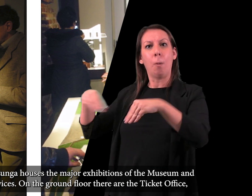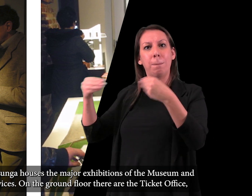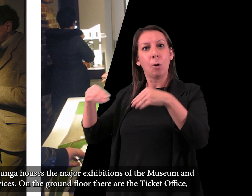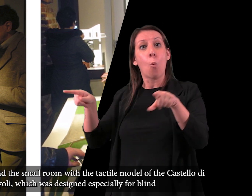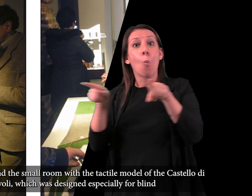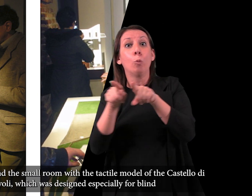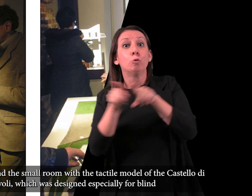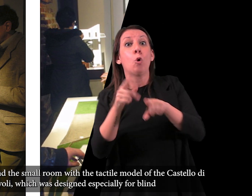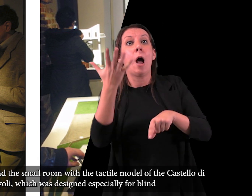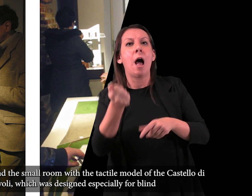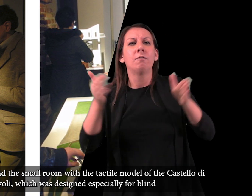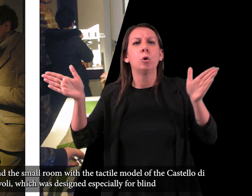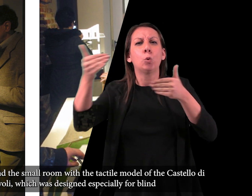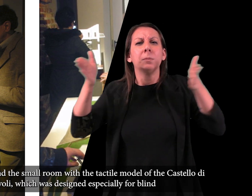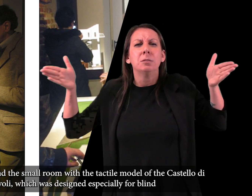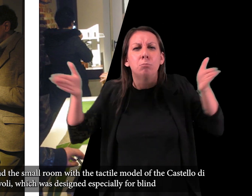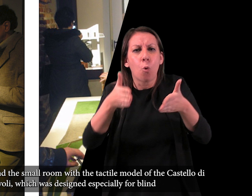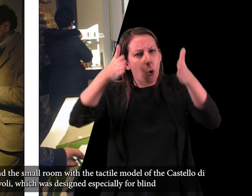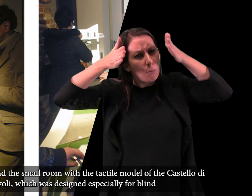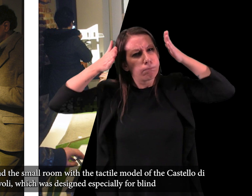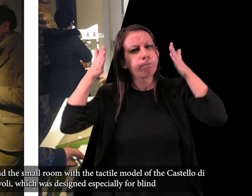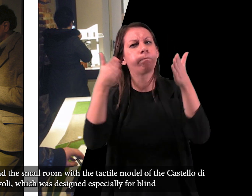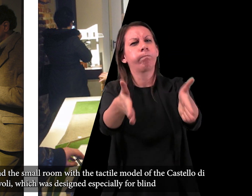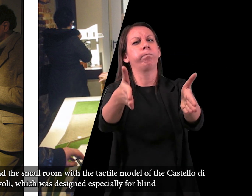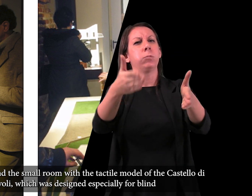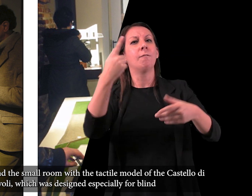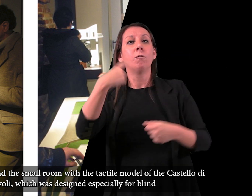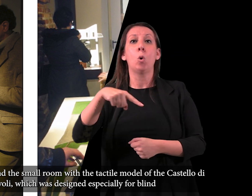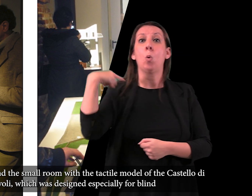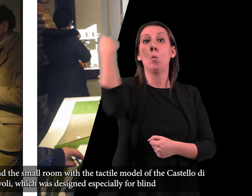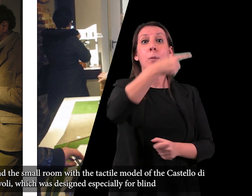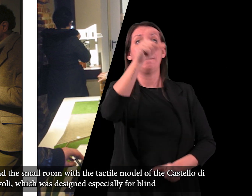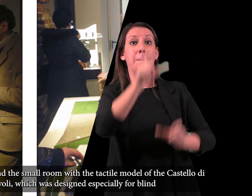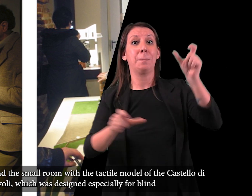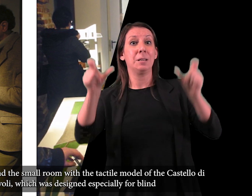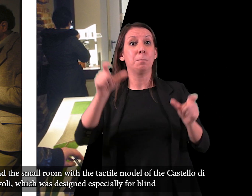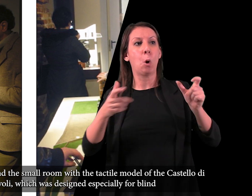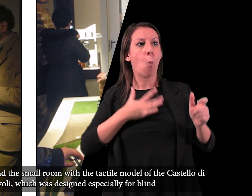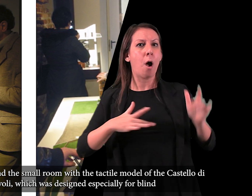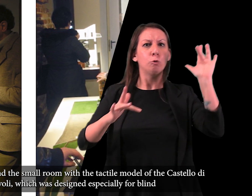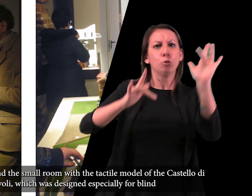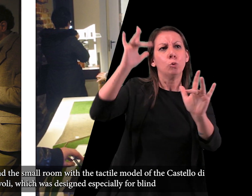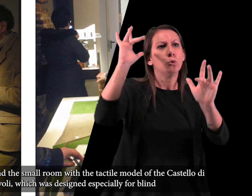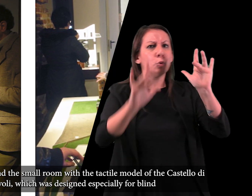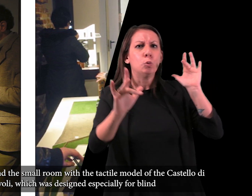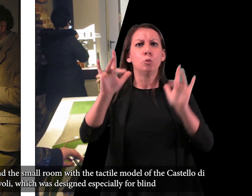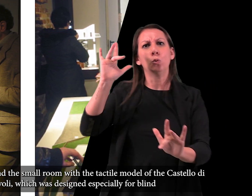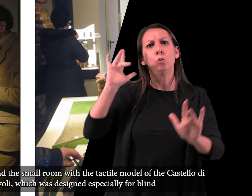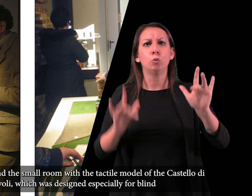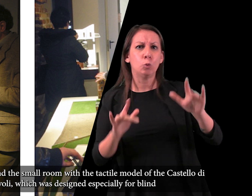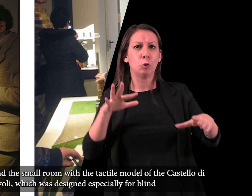and the small room with the tactile model of the Castello di Rivoli, which was